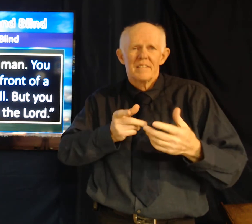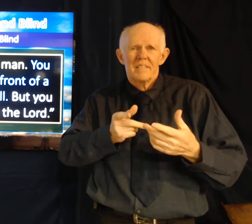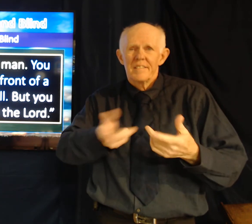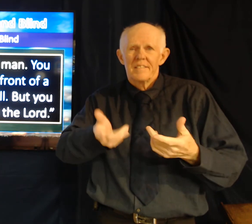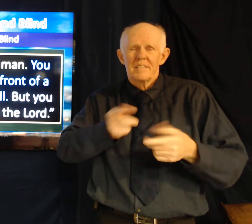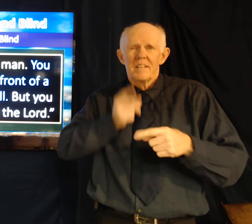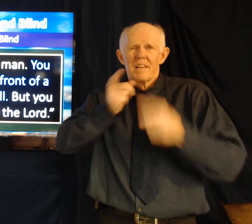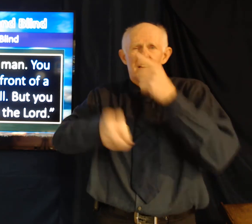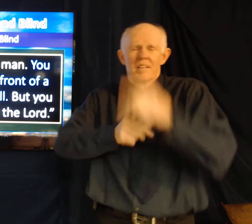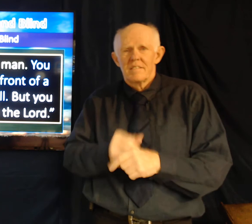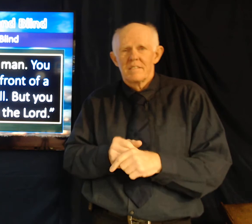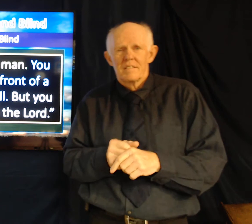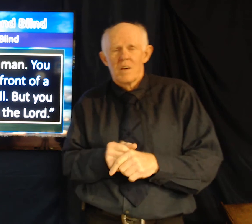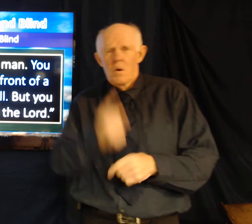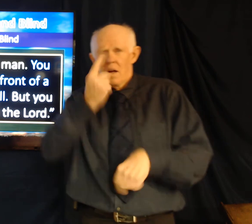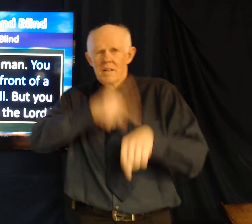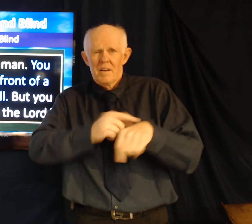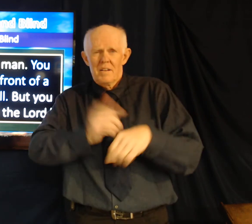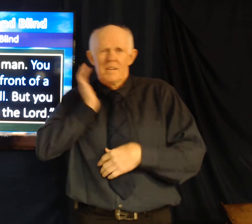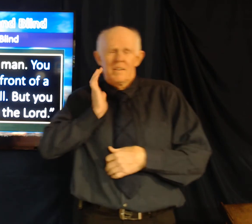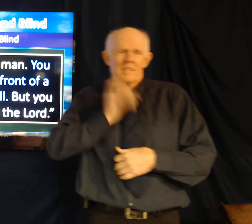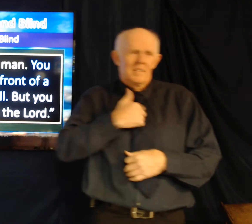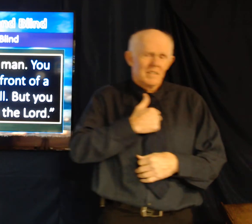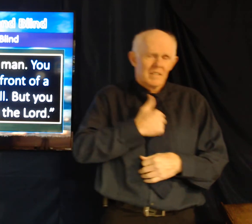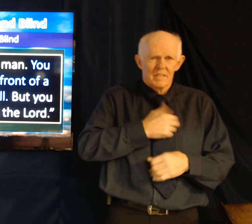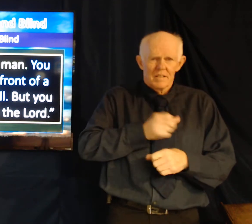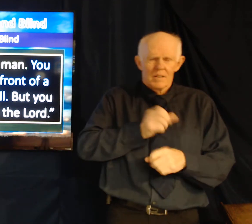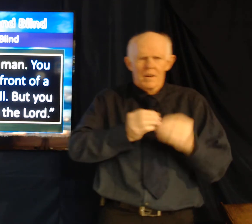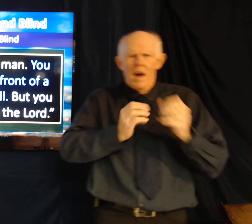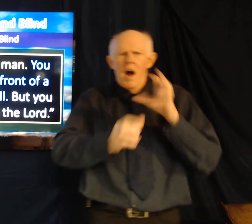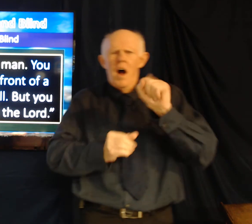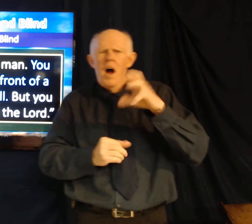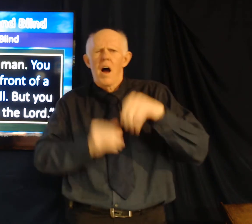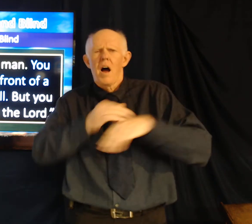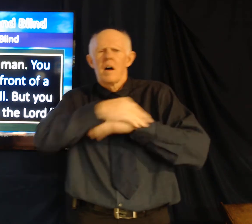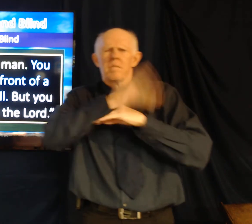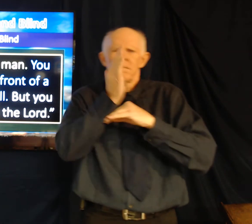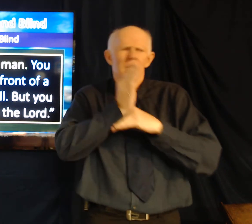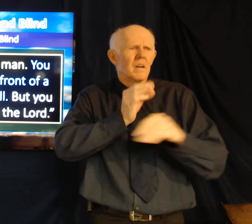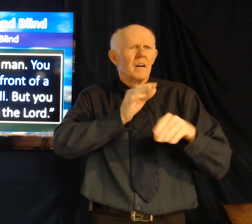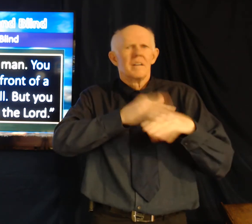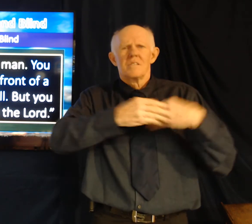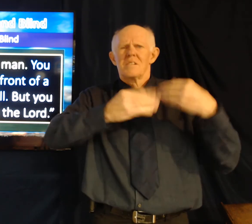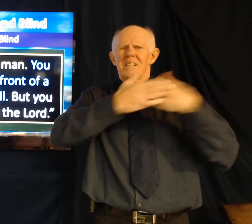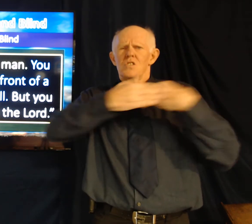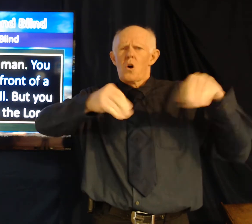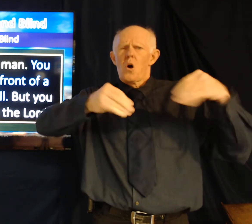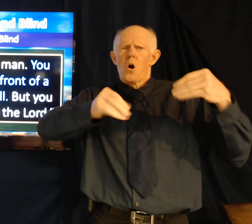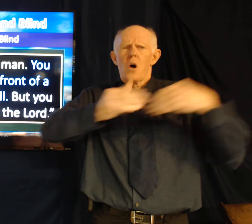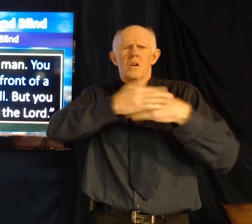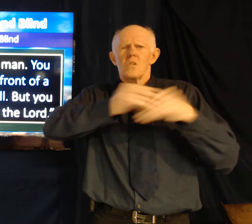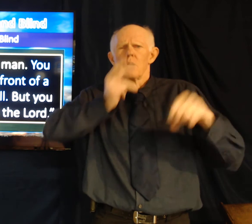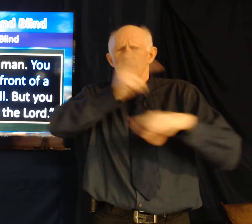Don't say they are stupid. A long time ago, I was at the